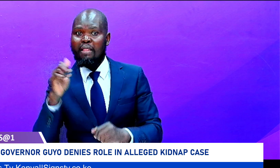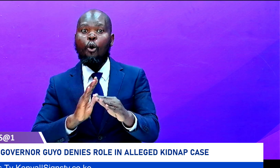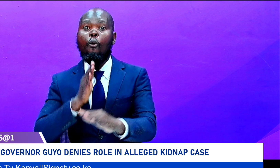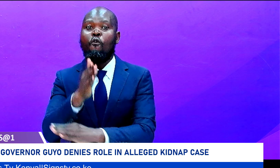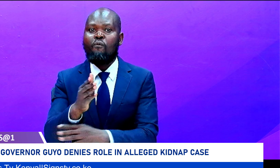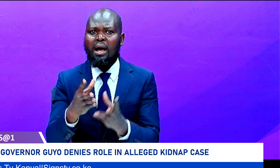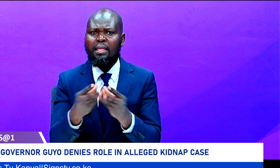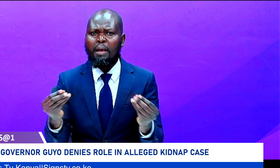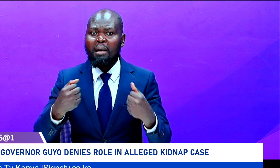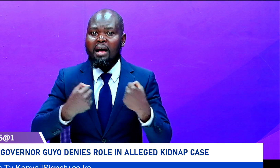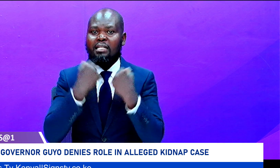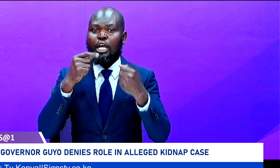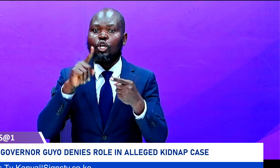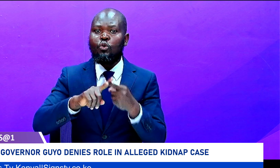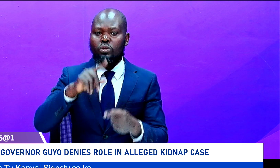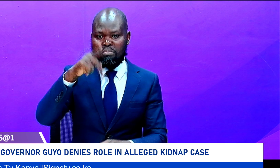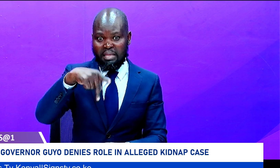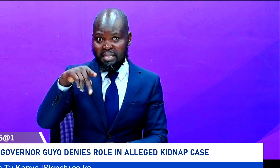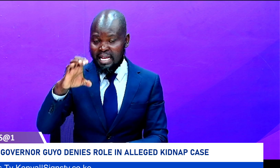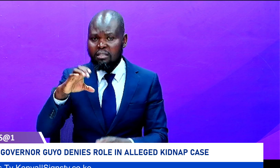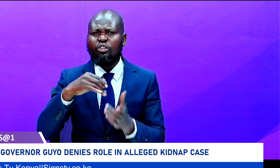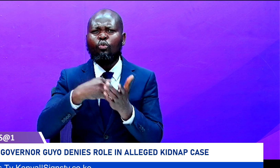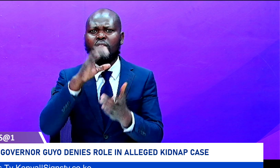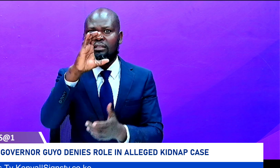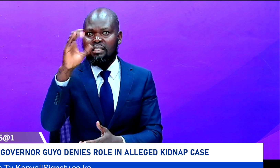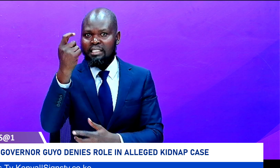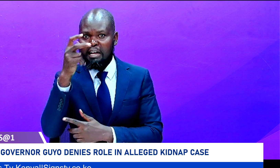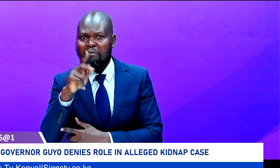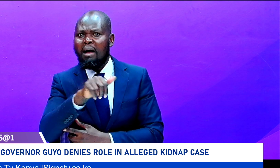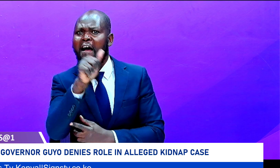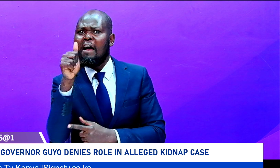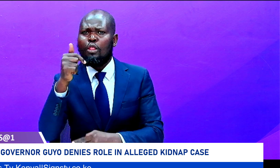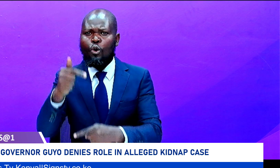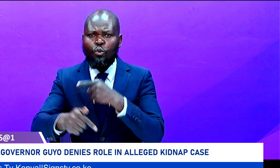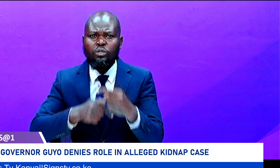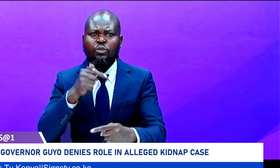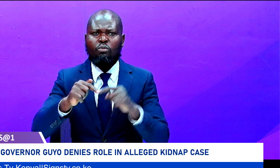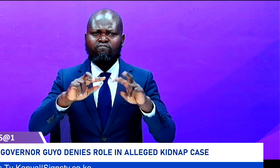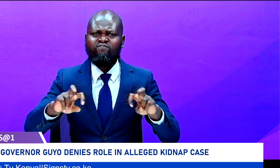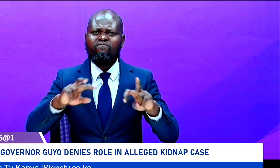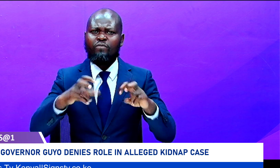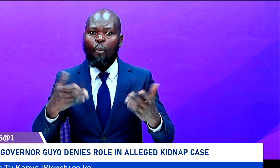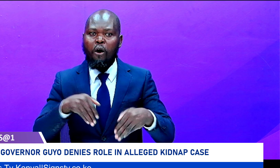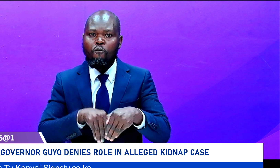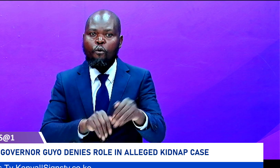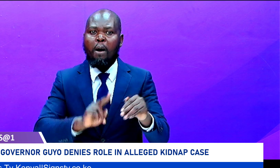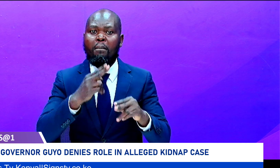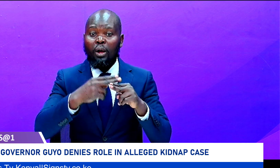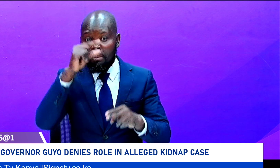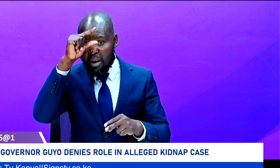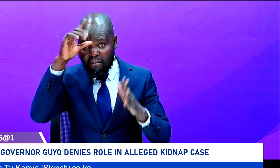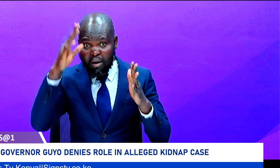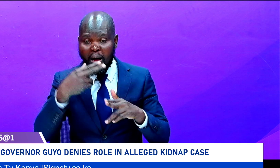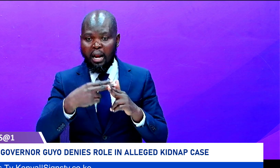alongside 7 others over the incident. According to the DPP, CCTV footage allegedly